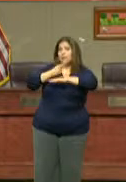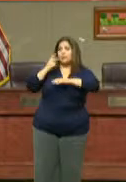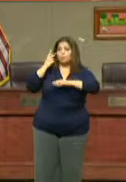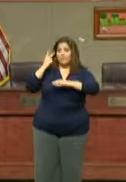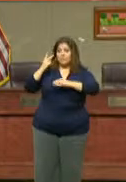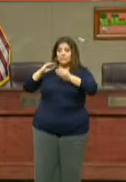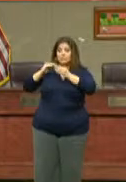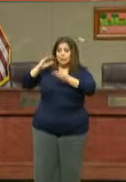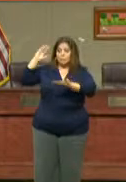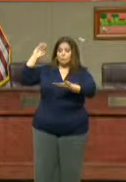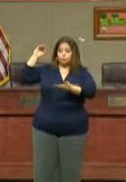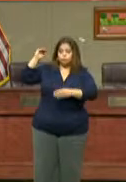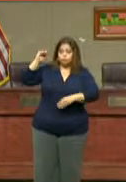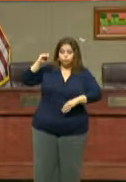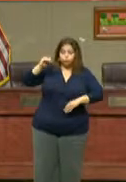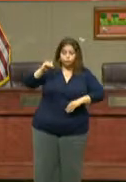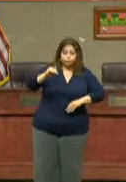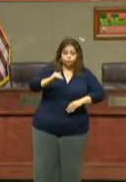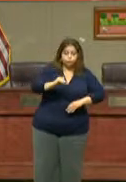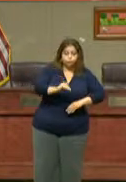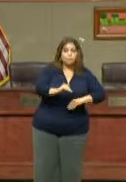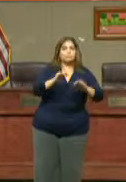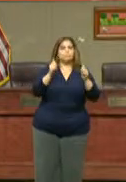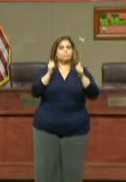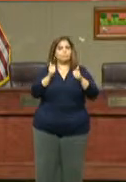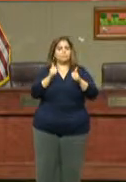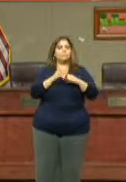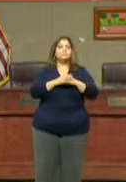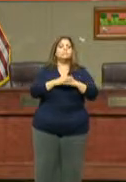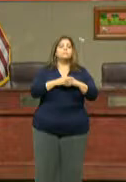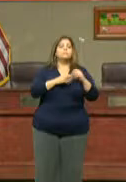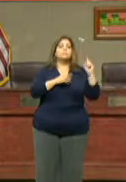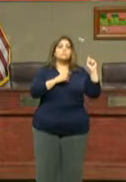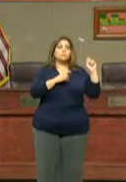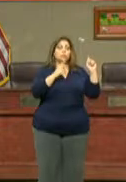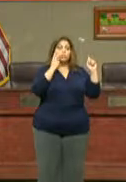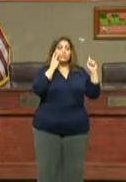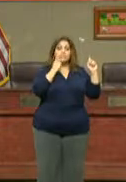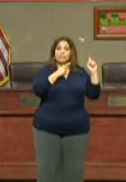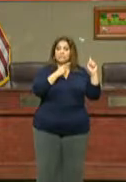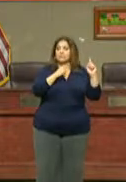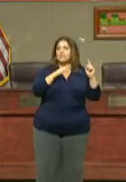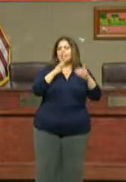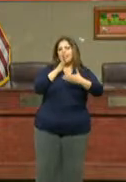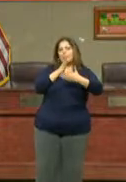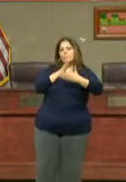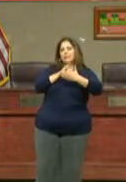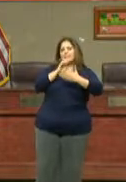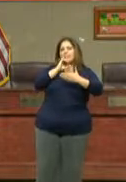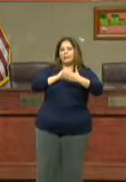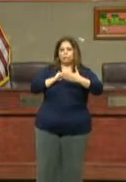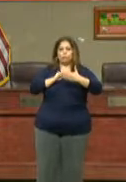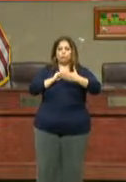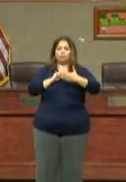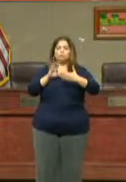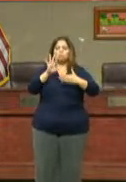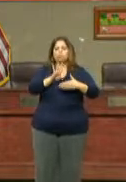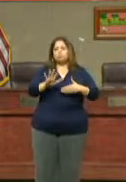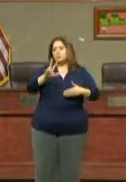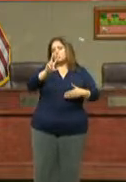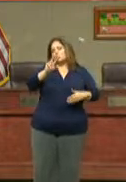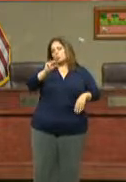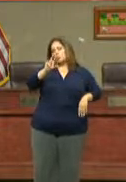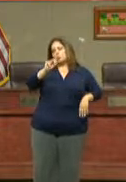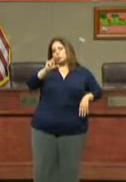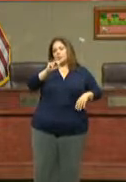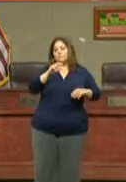completely. Next. This correlates, this is the median age. We continues to be around 30, it's